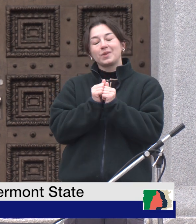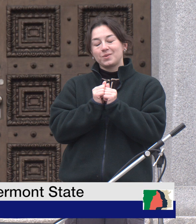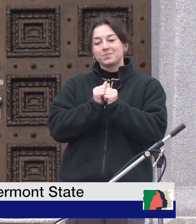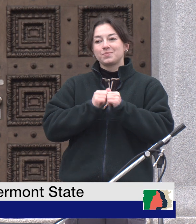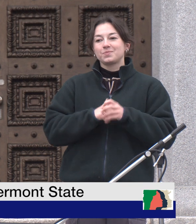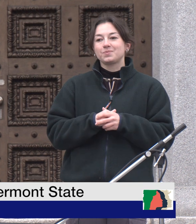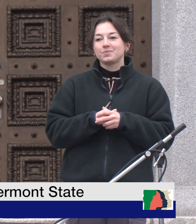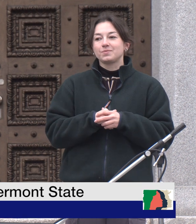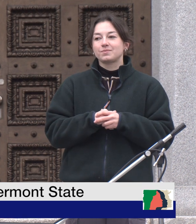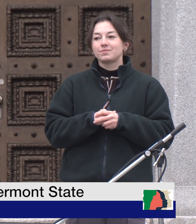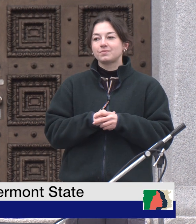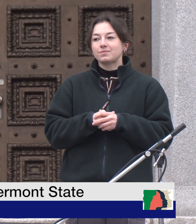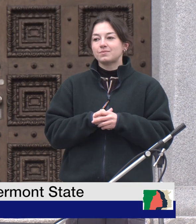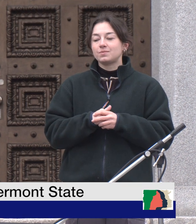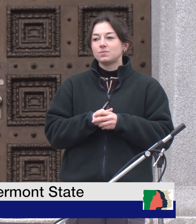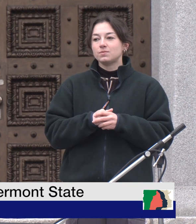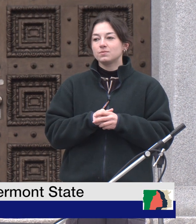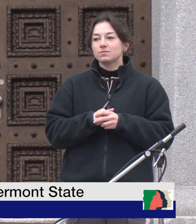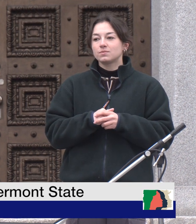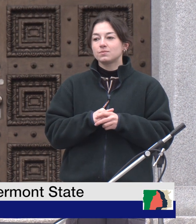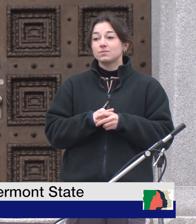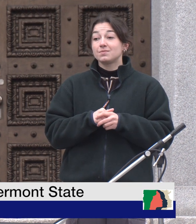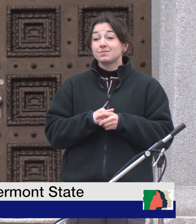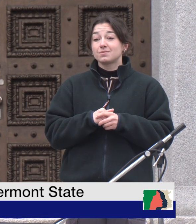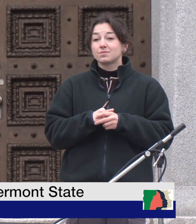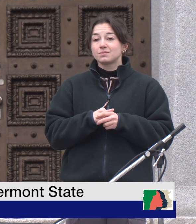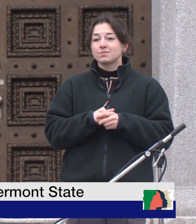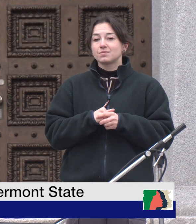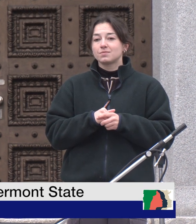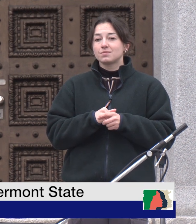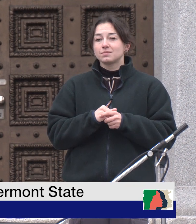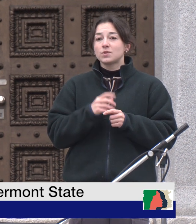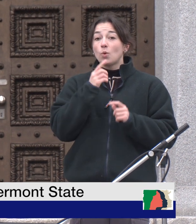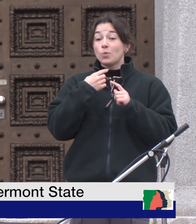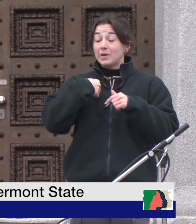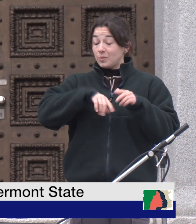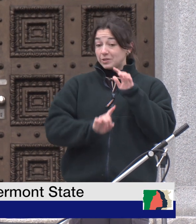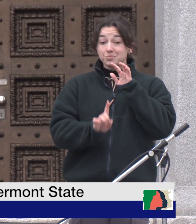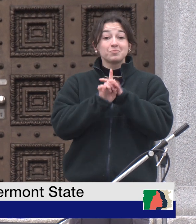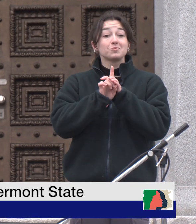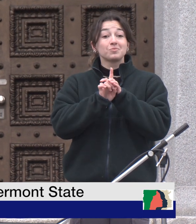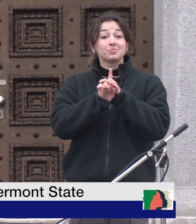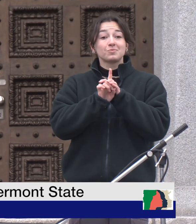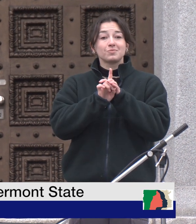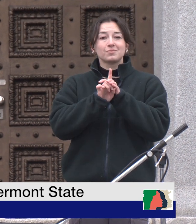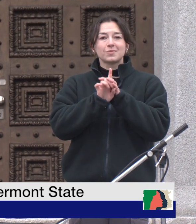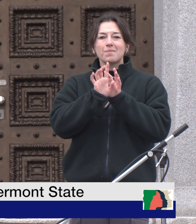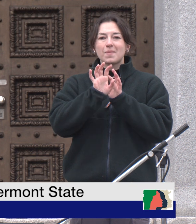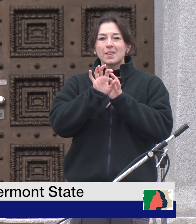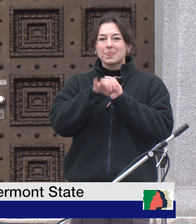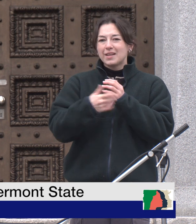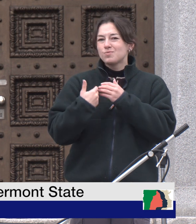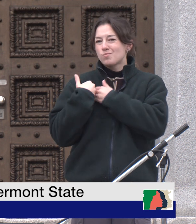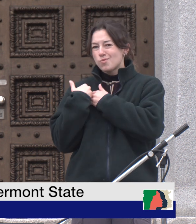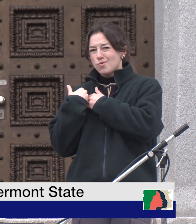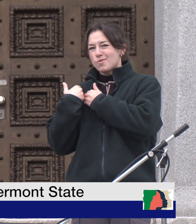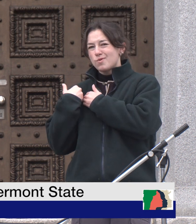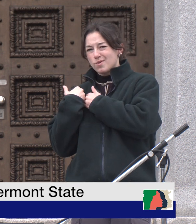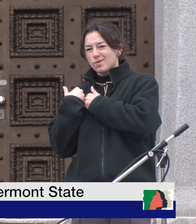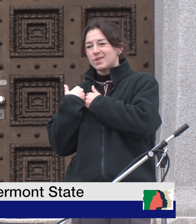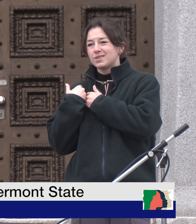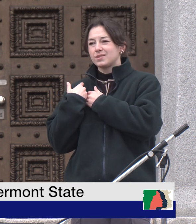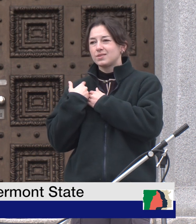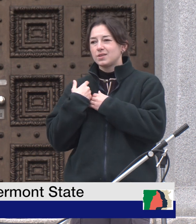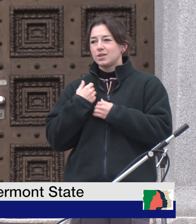the responsibility to lessen the discomfort that accompanies our presence in these spaces has been our burden to carry.